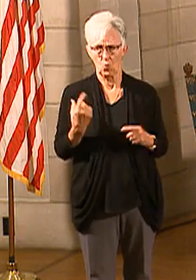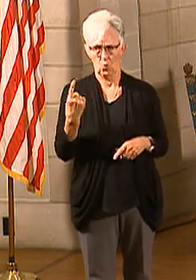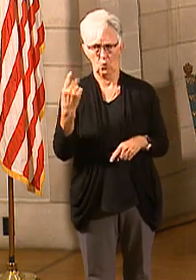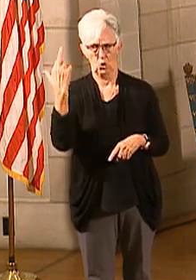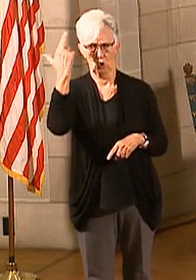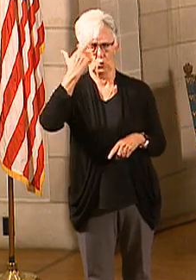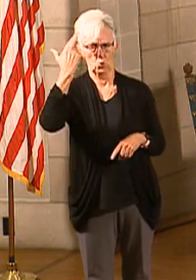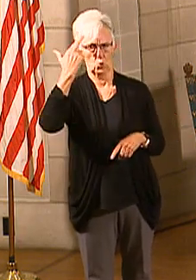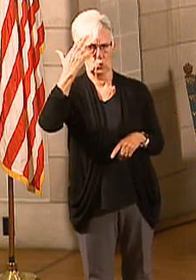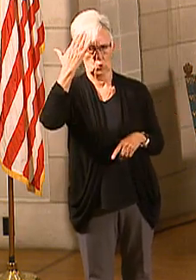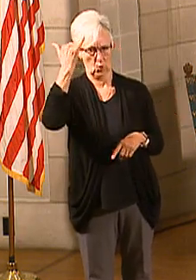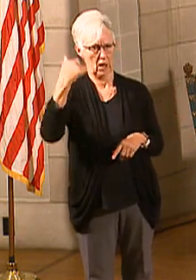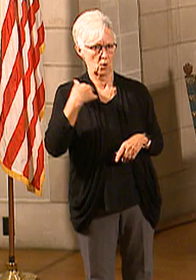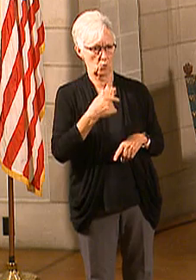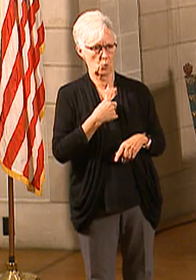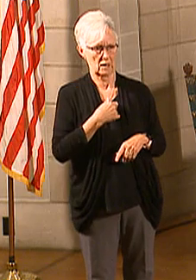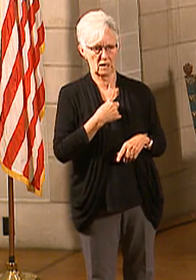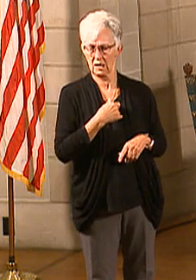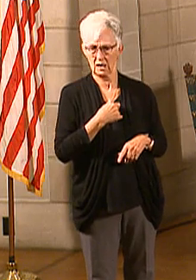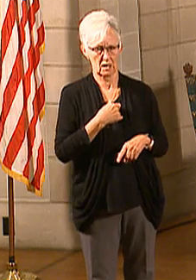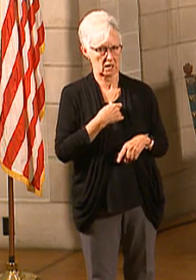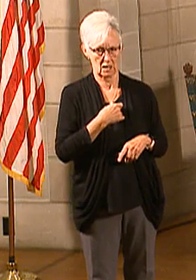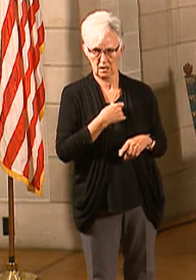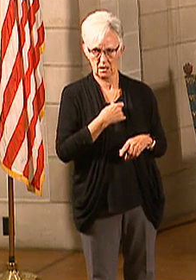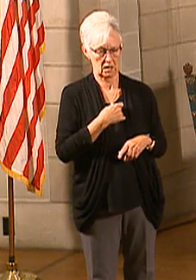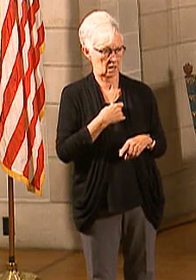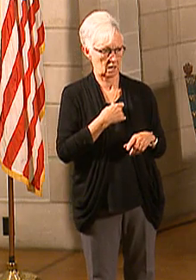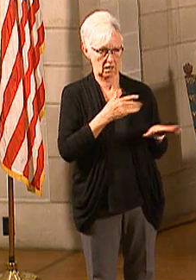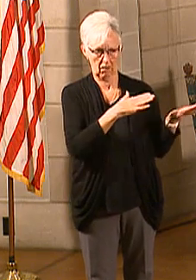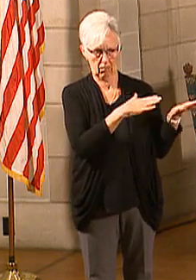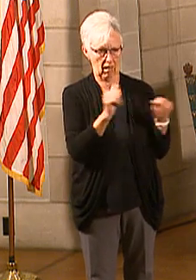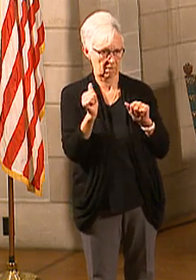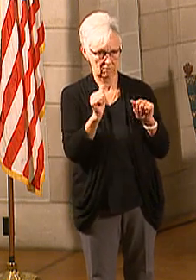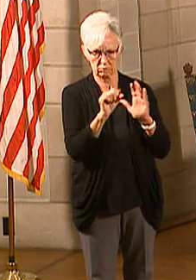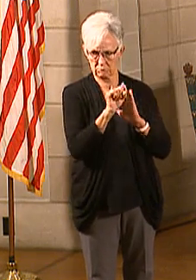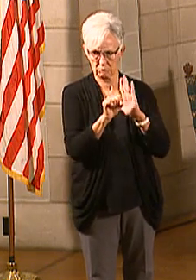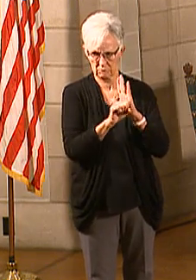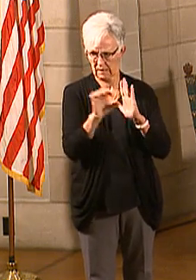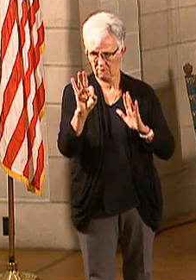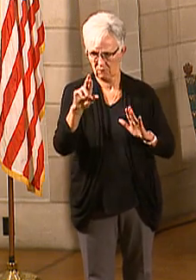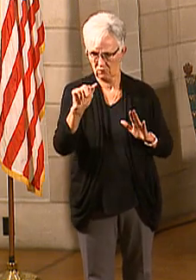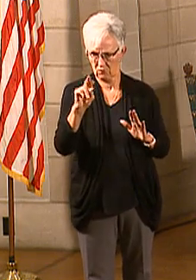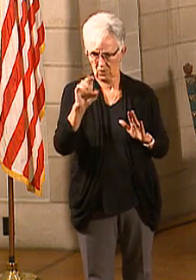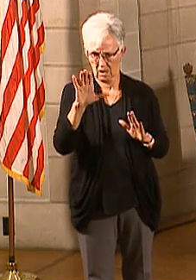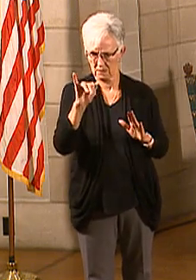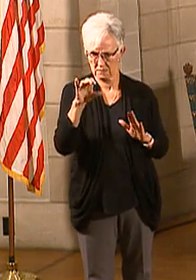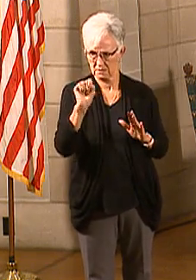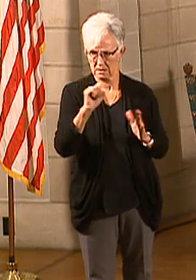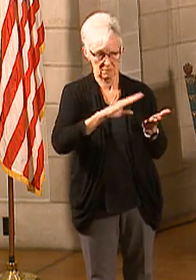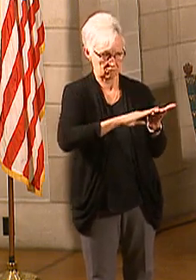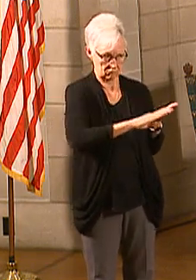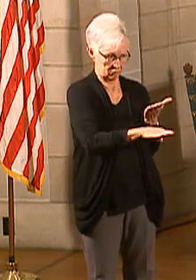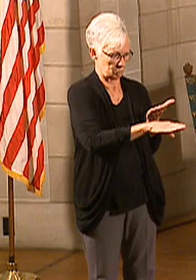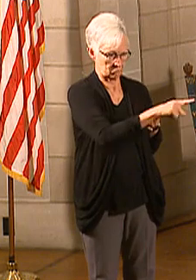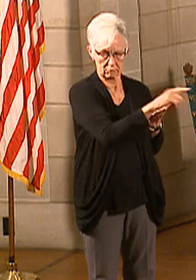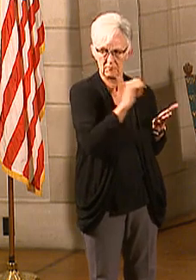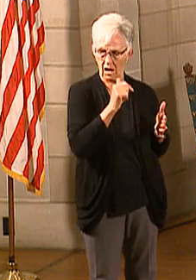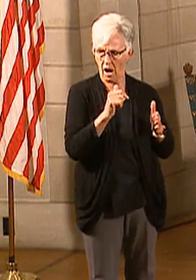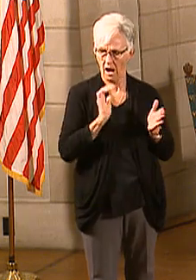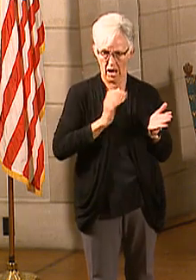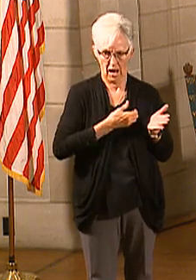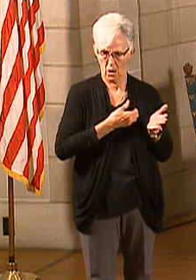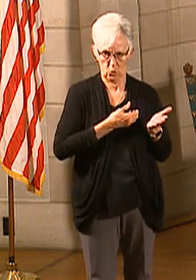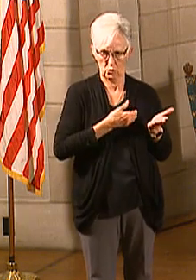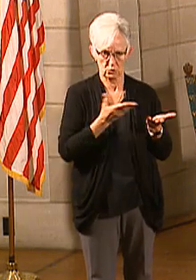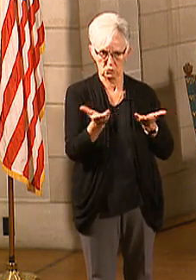why we moved away from St. Francis. We were not pleased with the way they were managing the Eastern Service area. They were not hiring people fast enough to be able to keep up